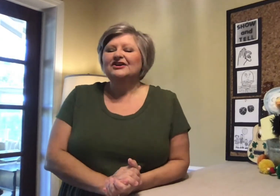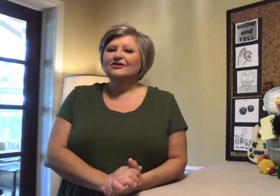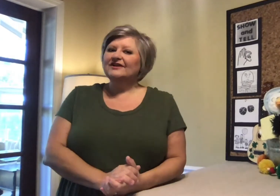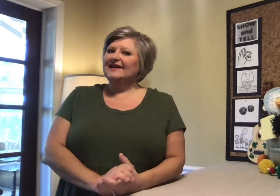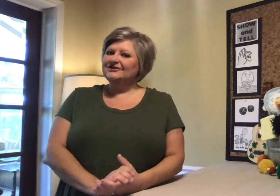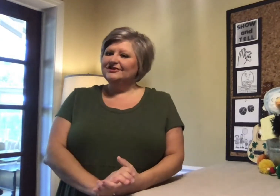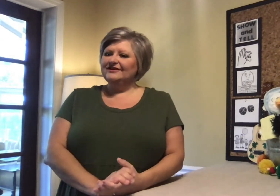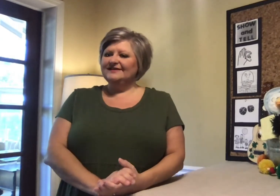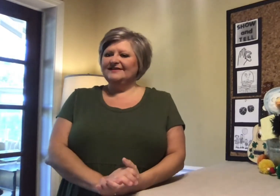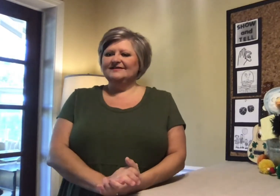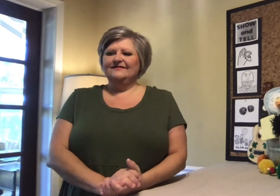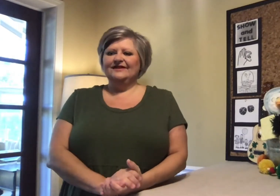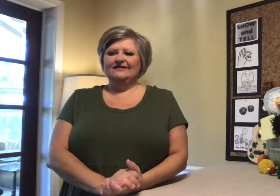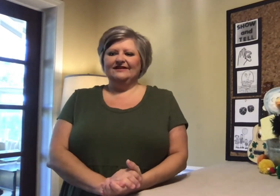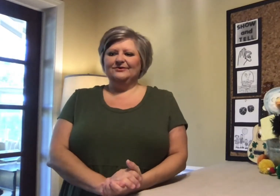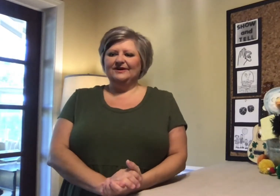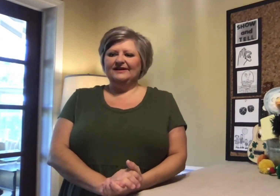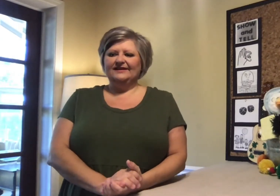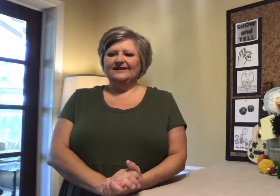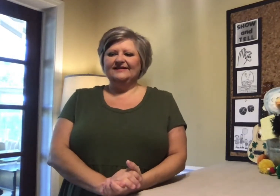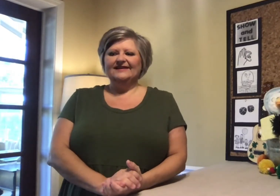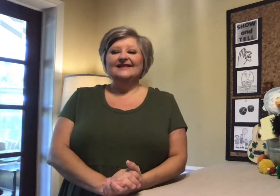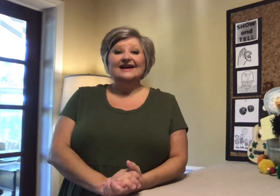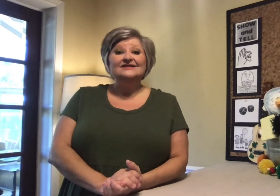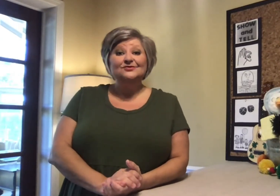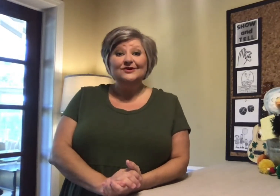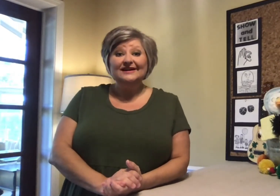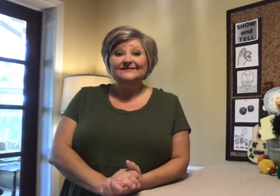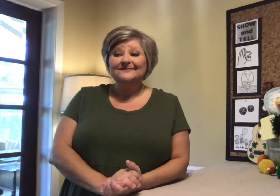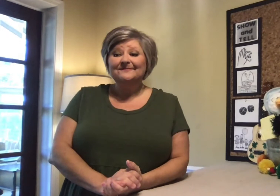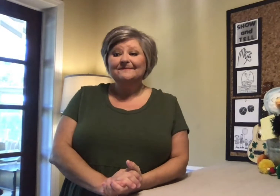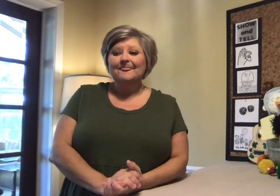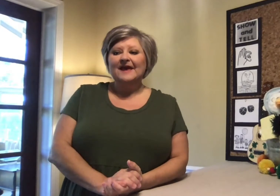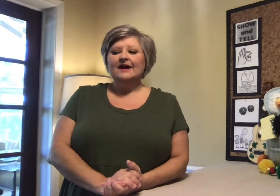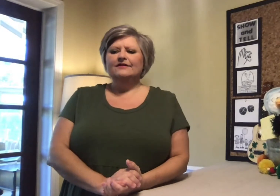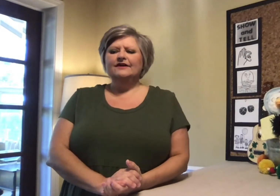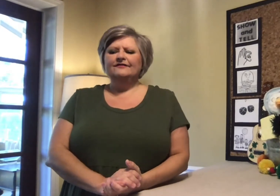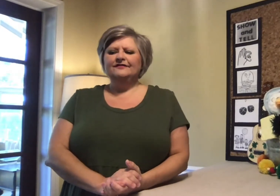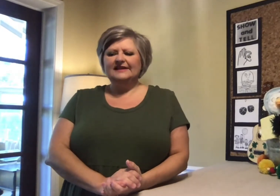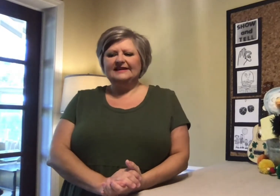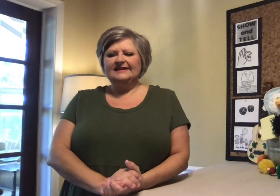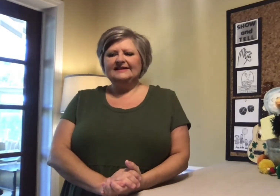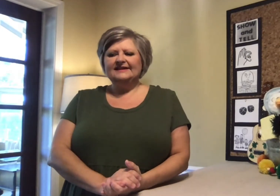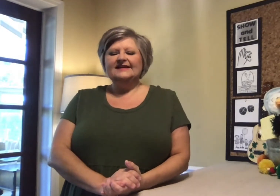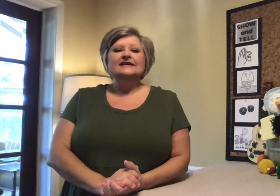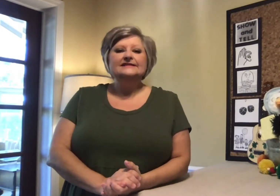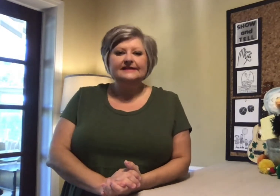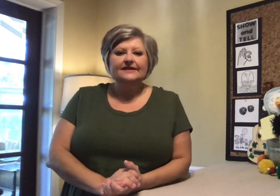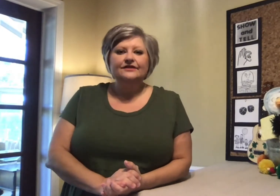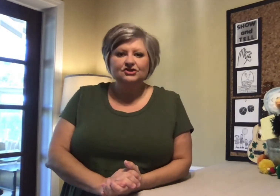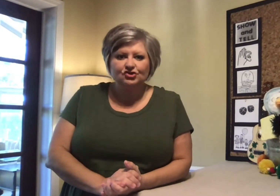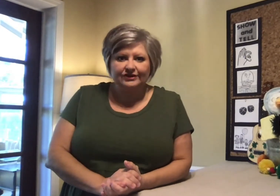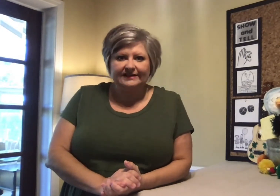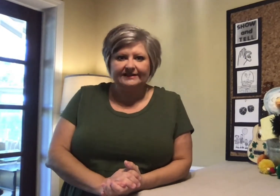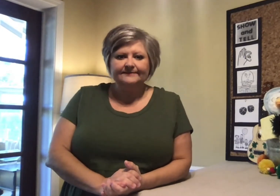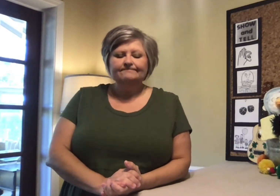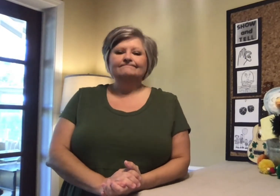You're catching on to this very quickly. Last one. The flea is in the tree.